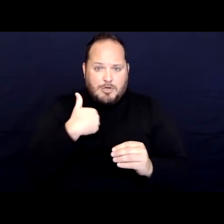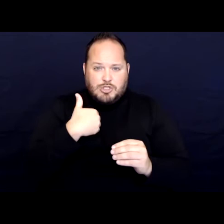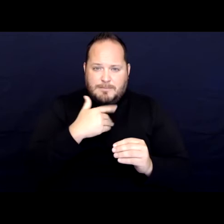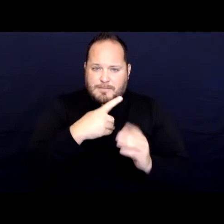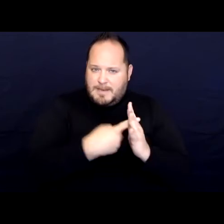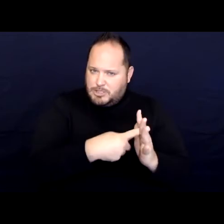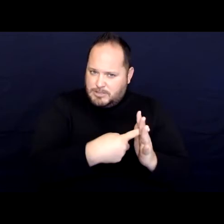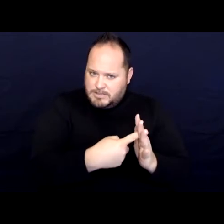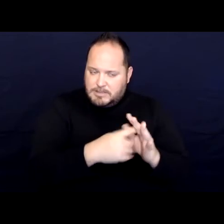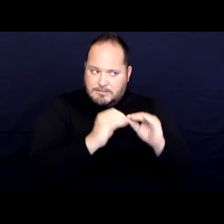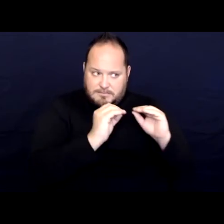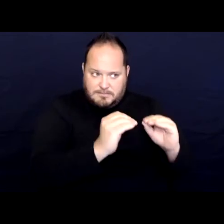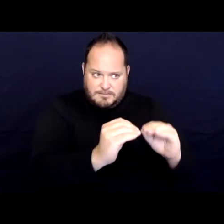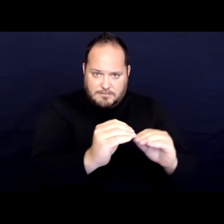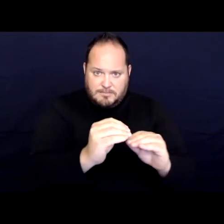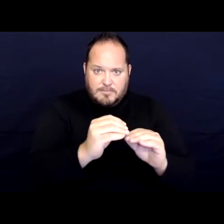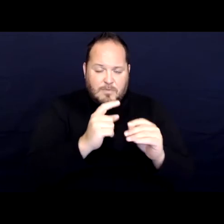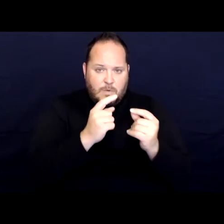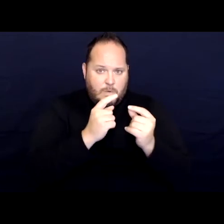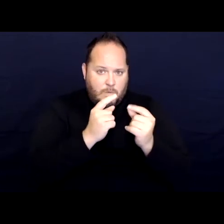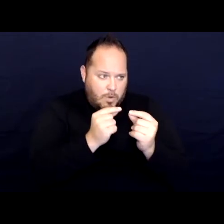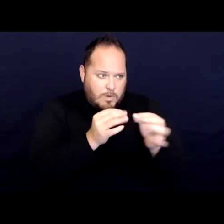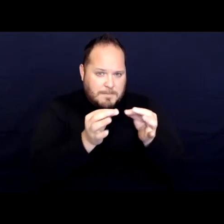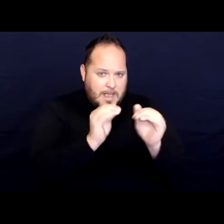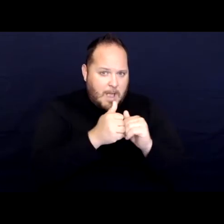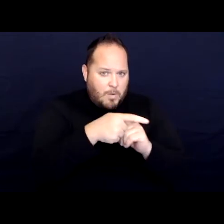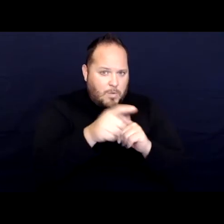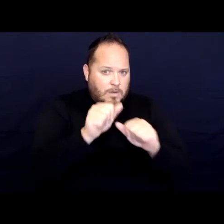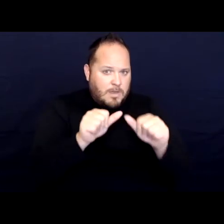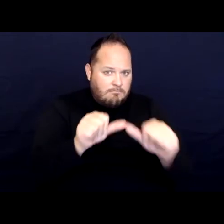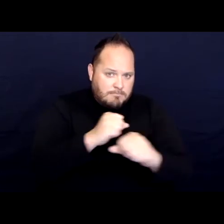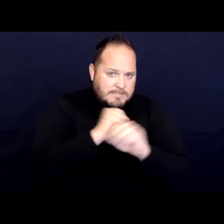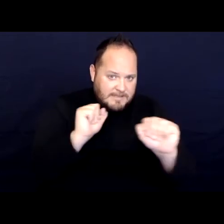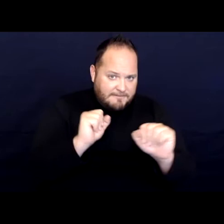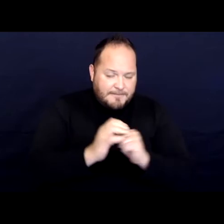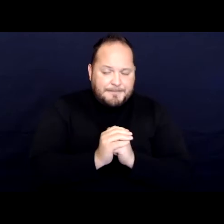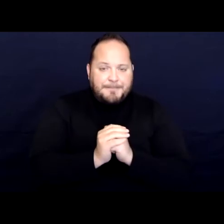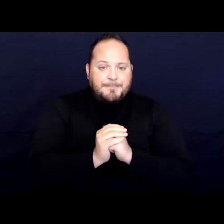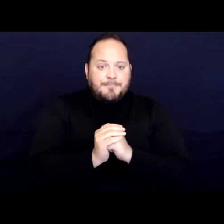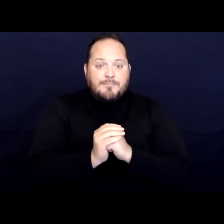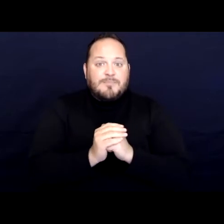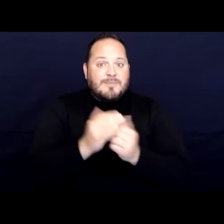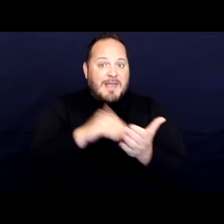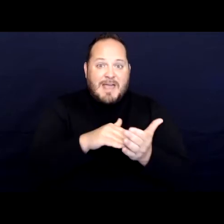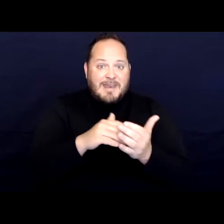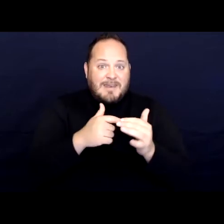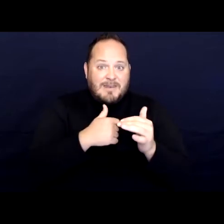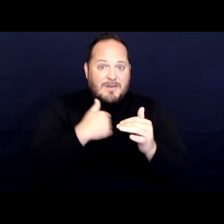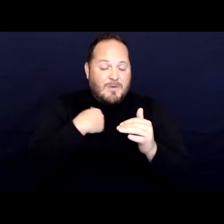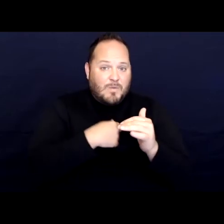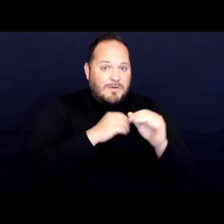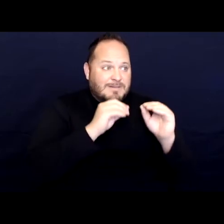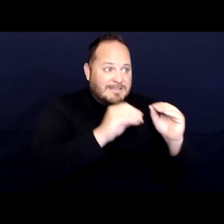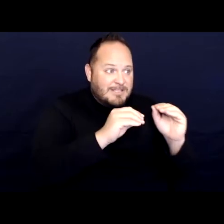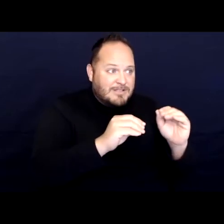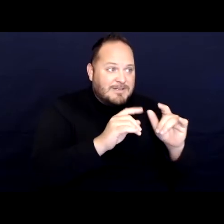on what do you do what do you need to do to be safe. Um, and this again is all happening as we're hearing more and more